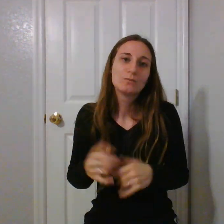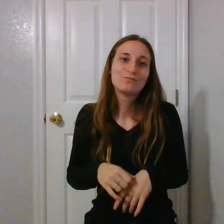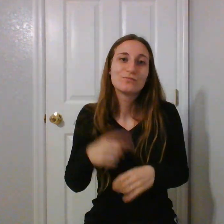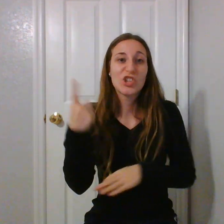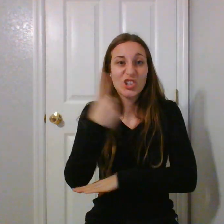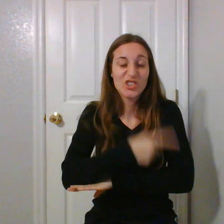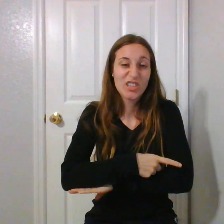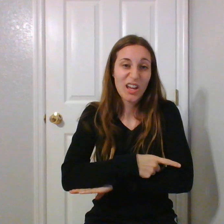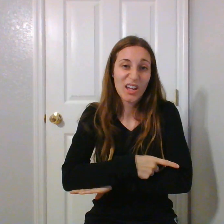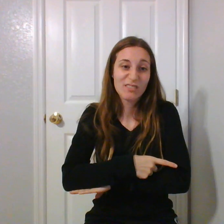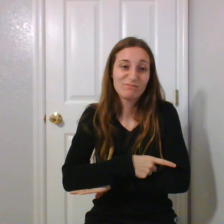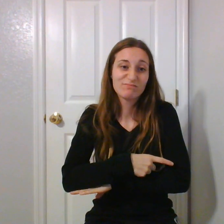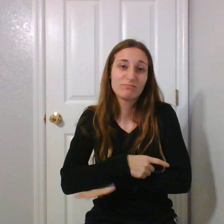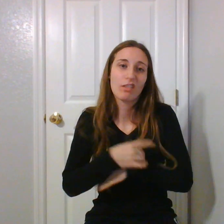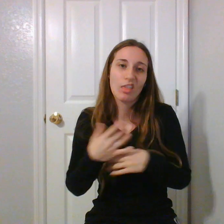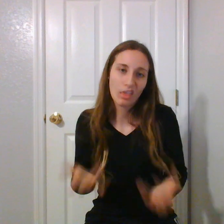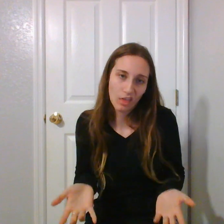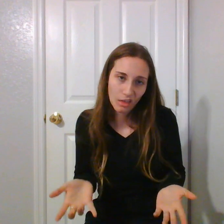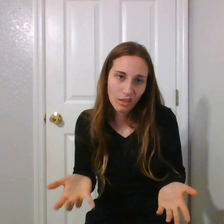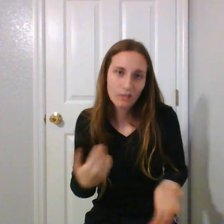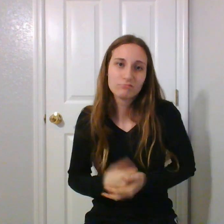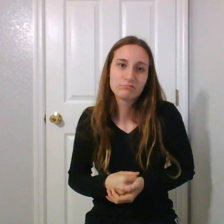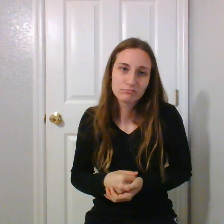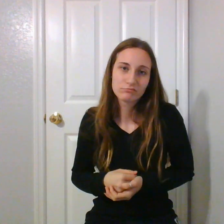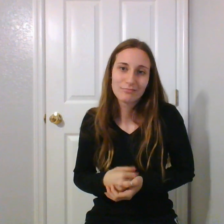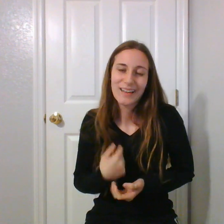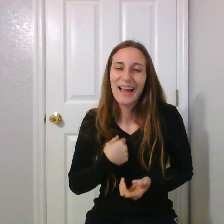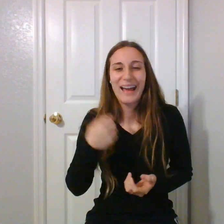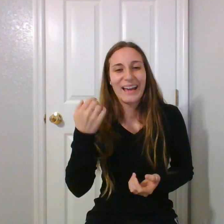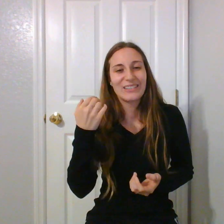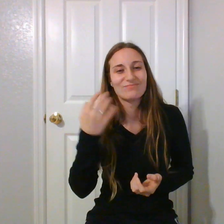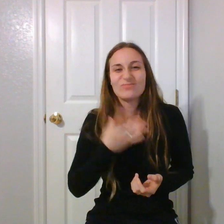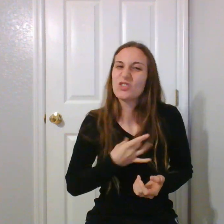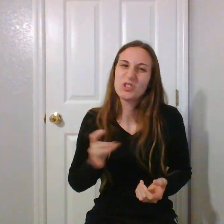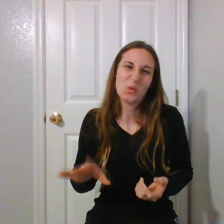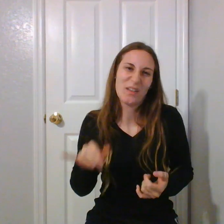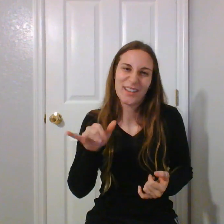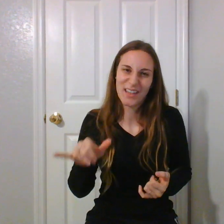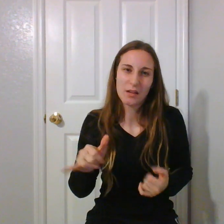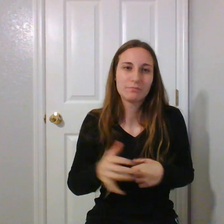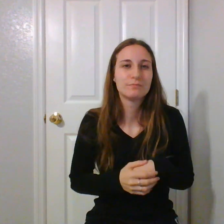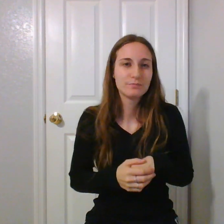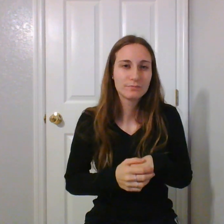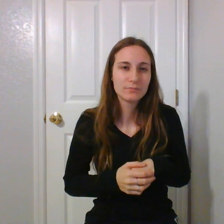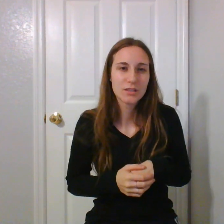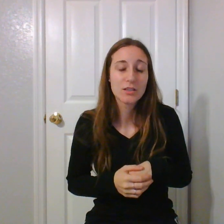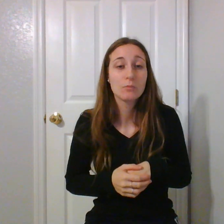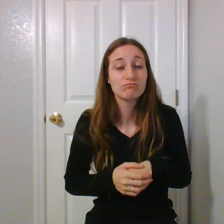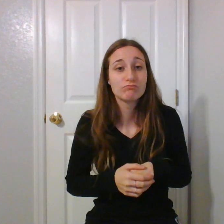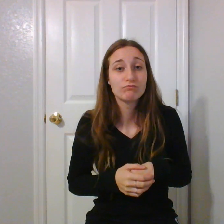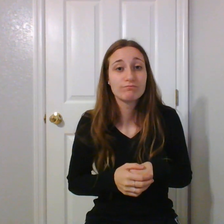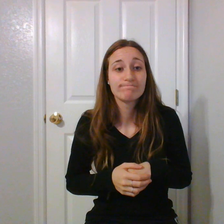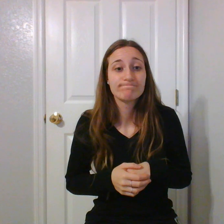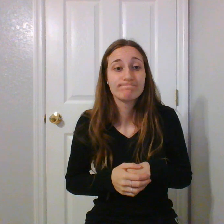to me is just like i really don't like doing that so instead of doing social media or watching tv or doing mindless